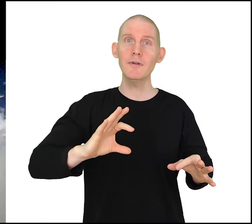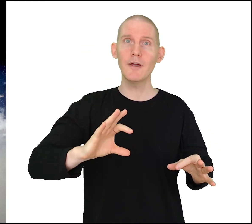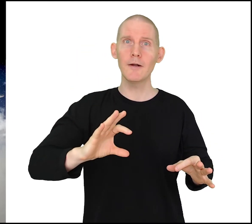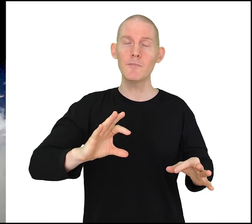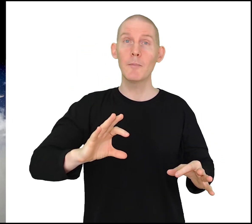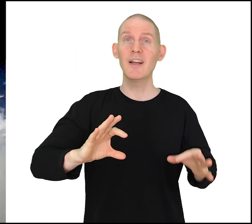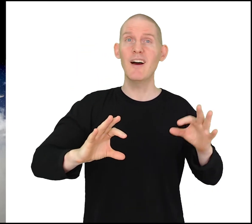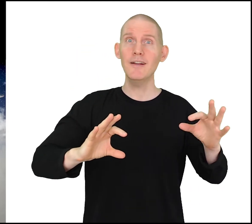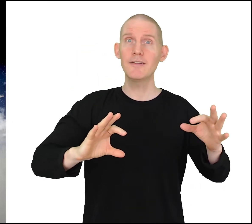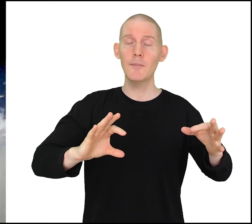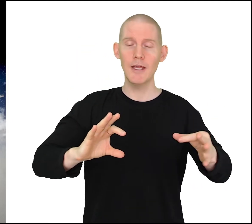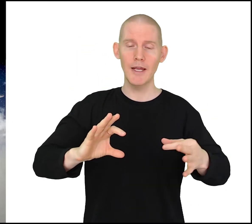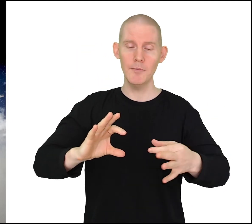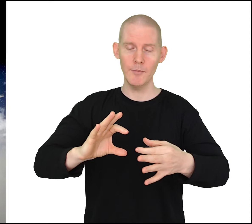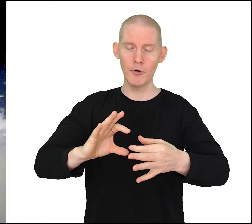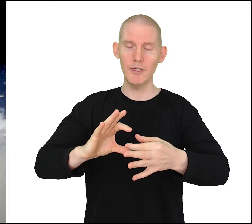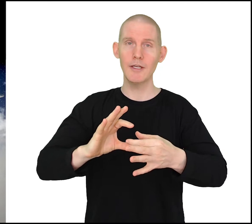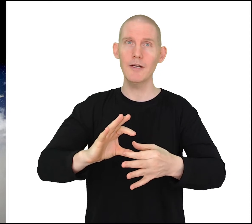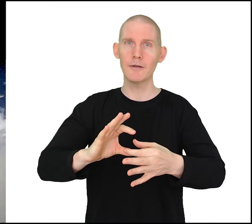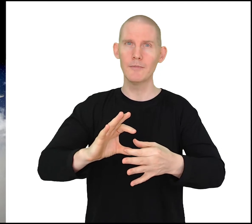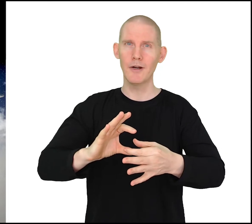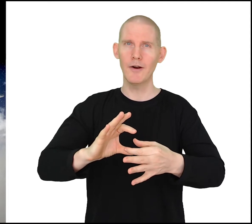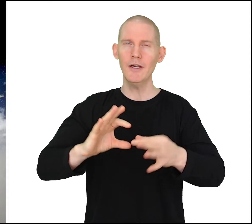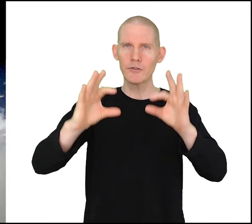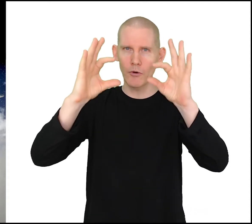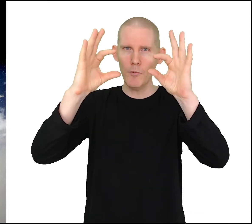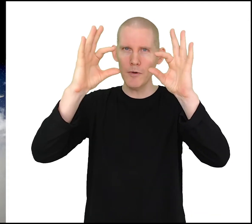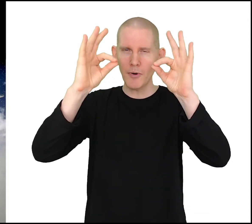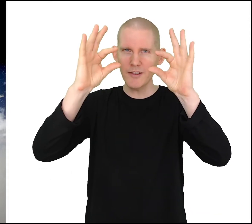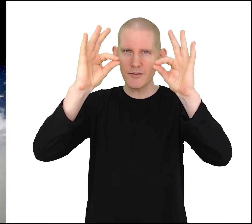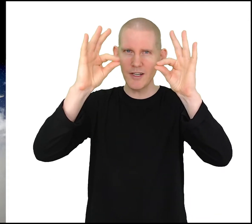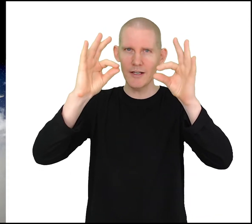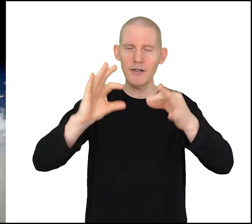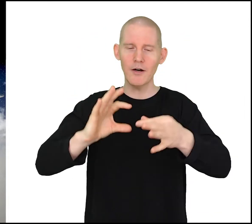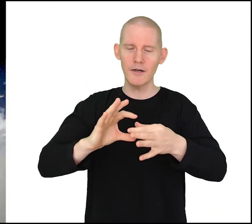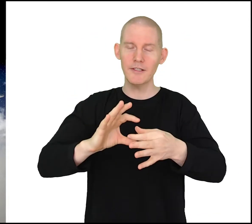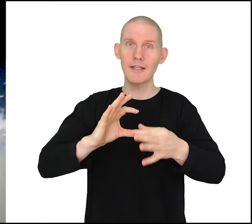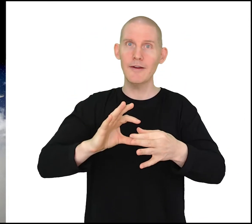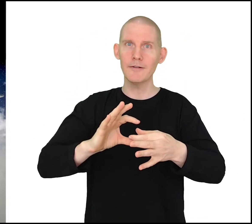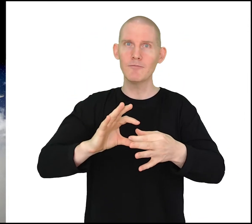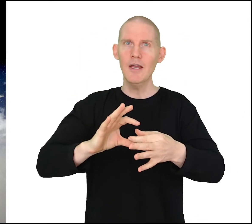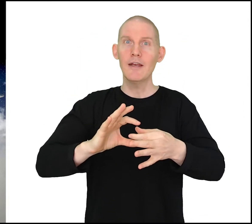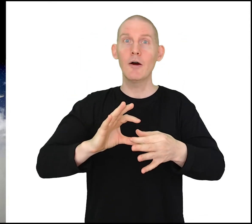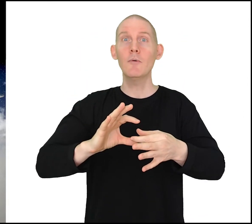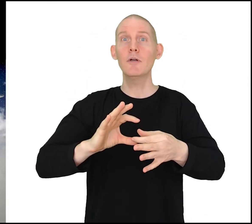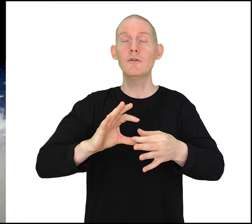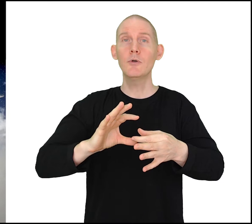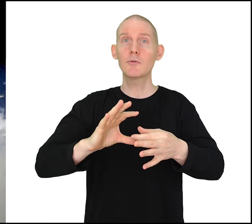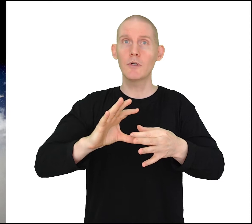there. My non-dominant hand, I'm going to put it here, all right? So the open parts right here are together. Now what we're going to do is we're going to